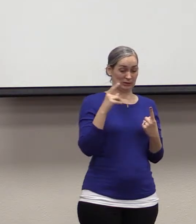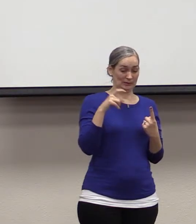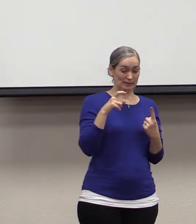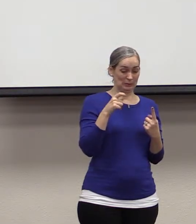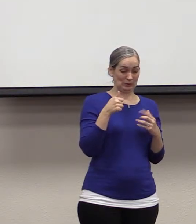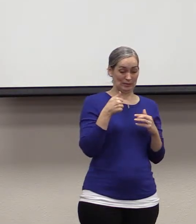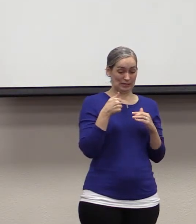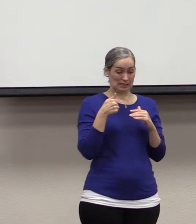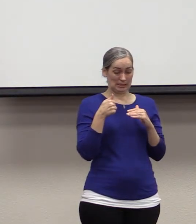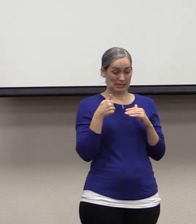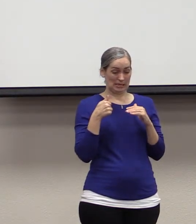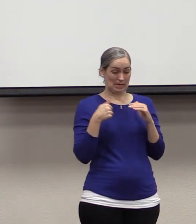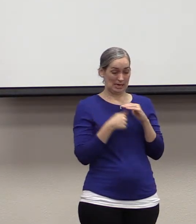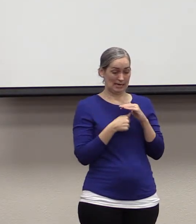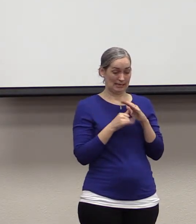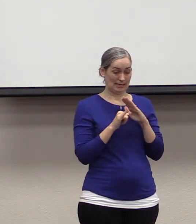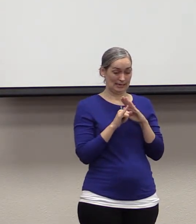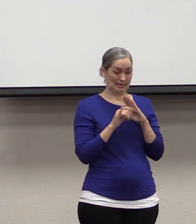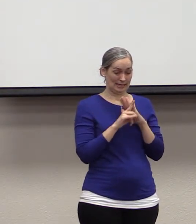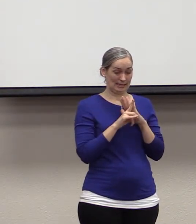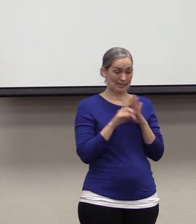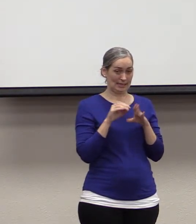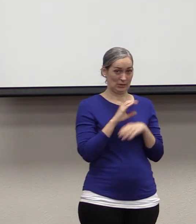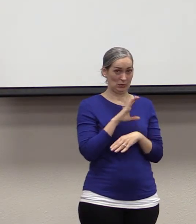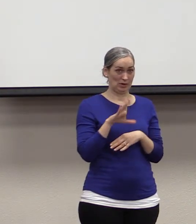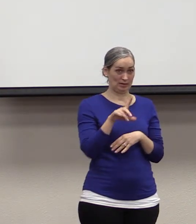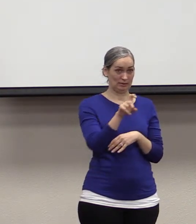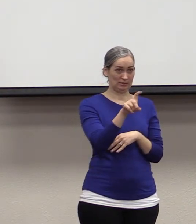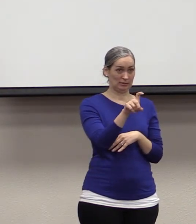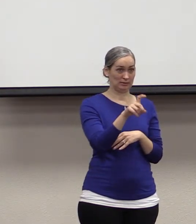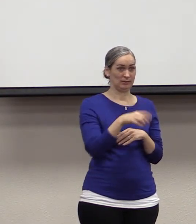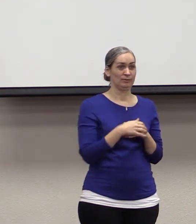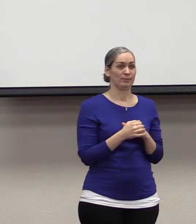hide your identity in Christ?